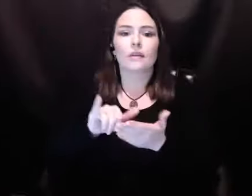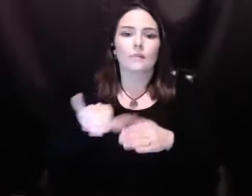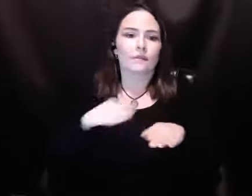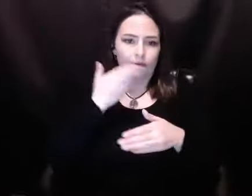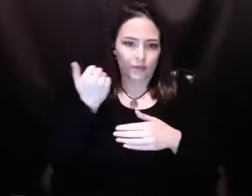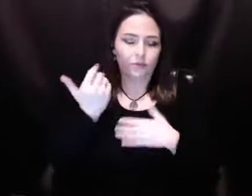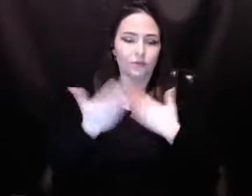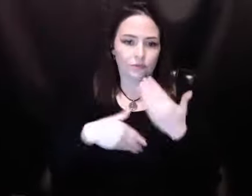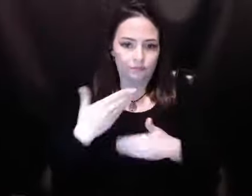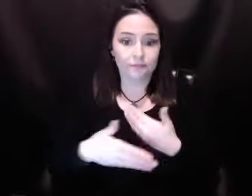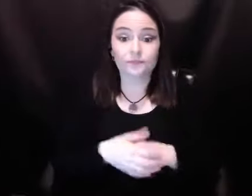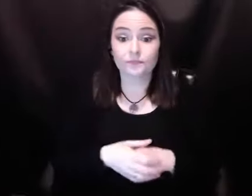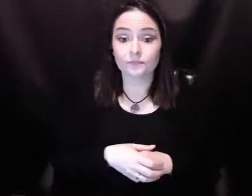none can pierce."